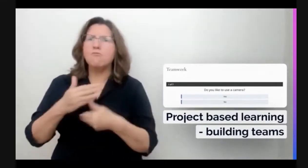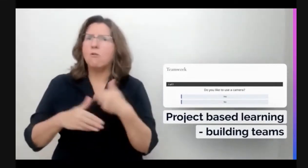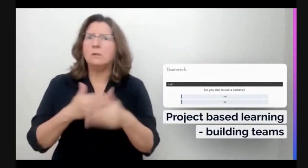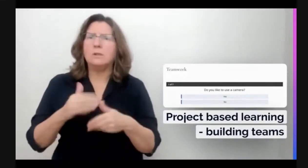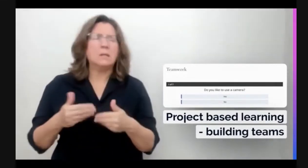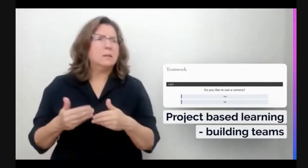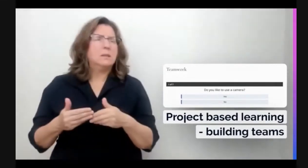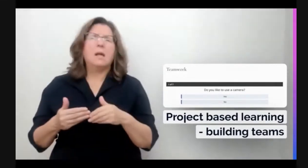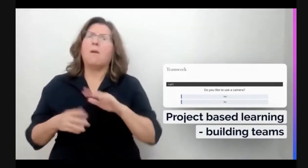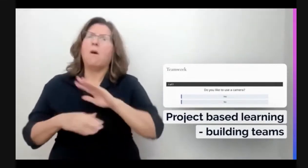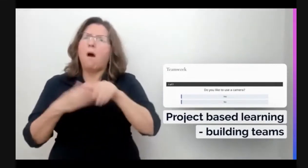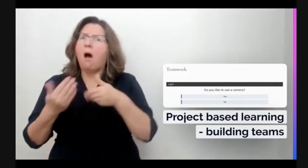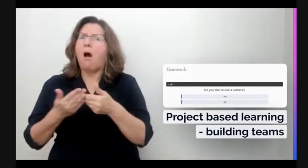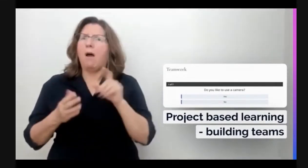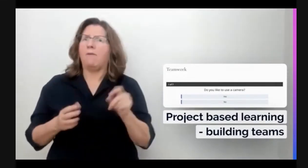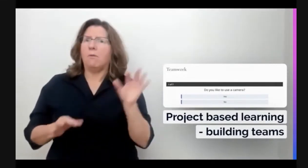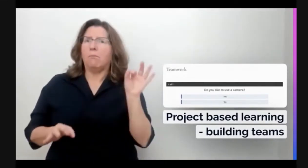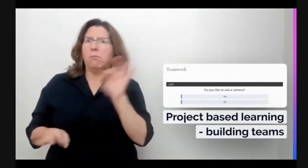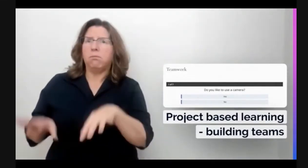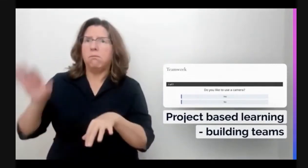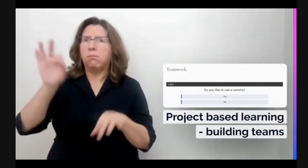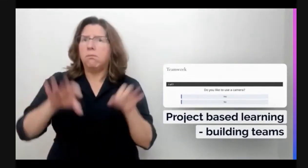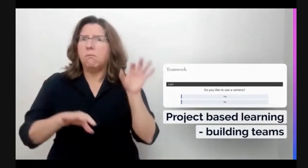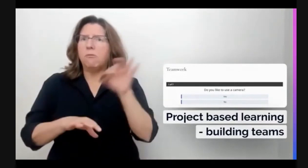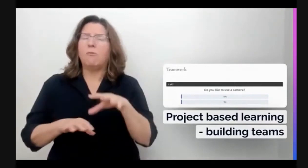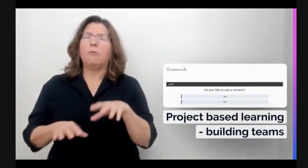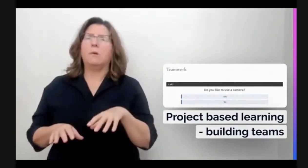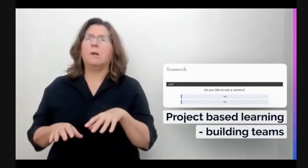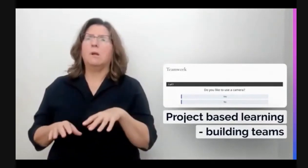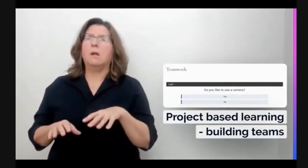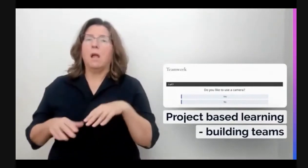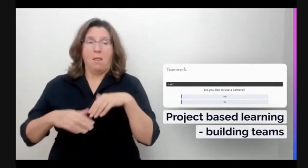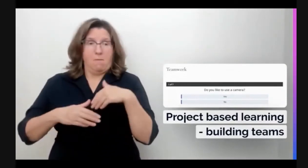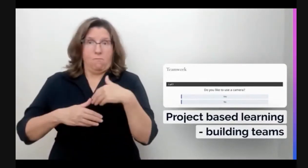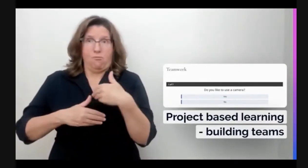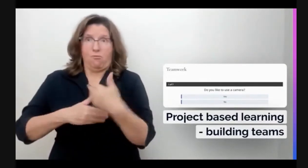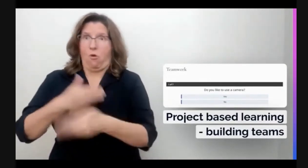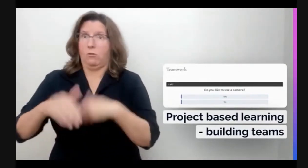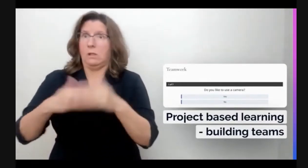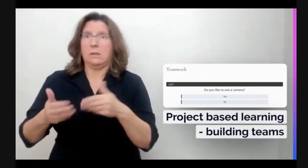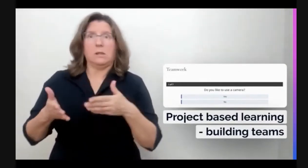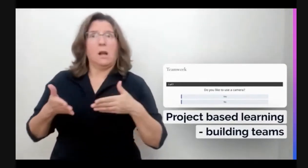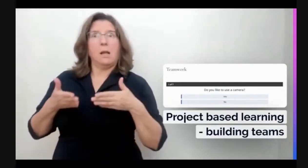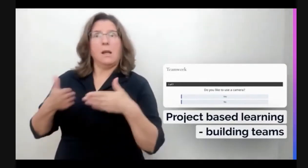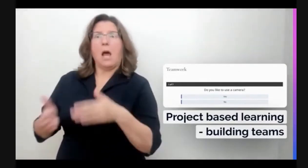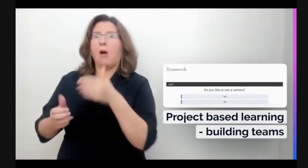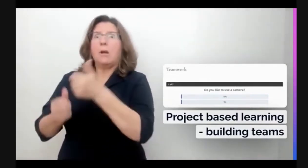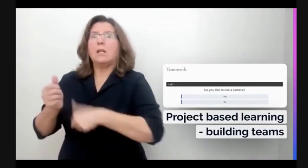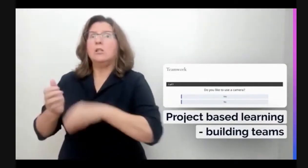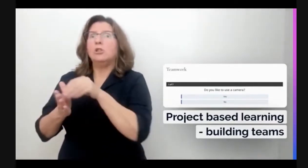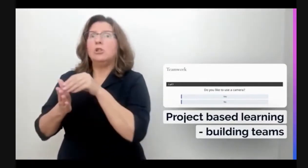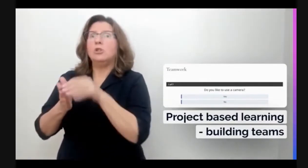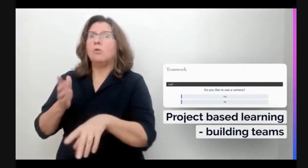can discuss the issues they are facing, problem solve. They must engage in the process.